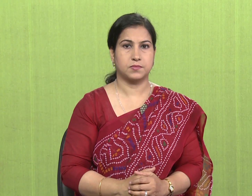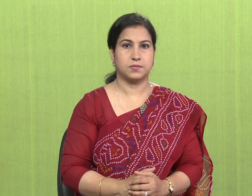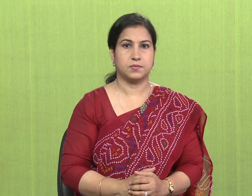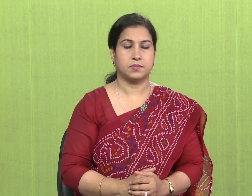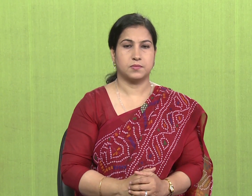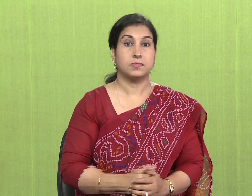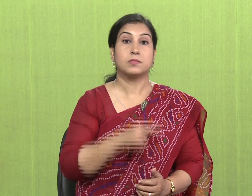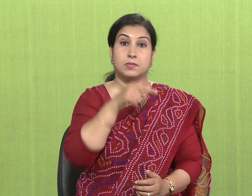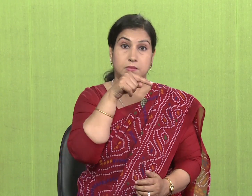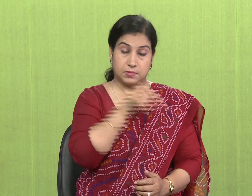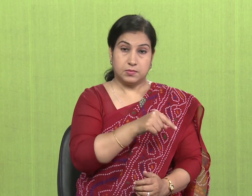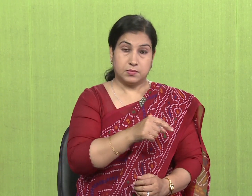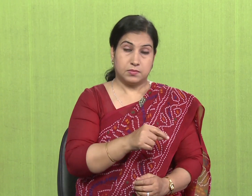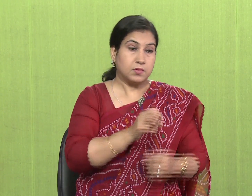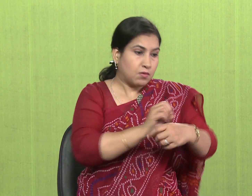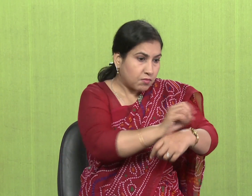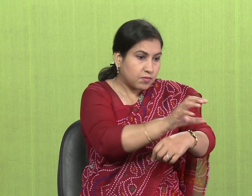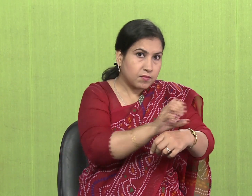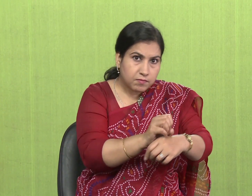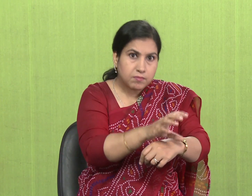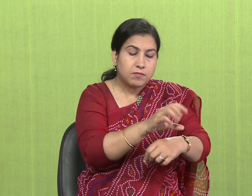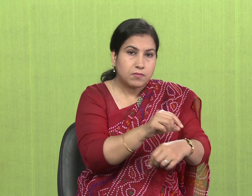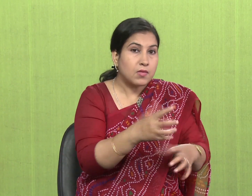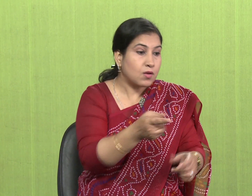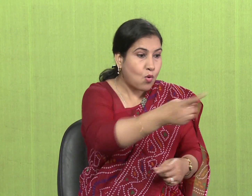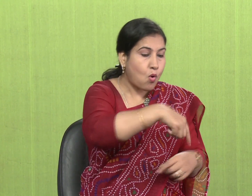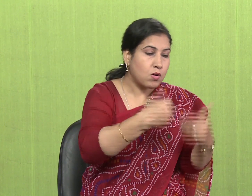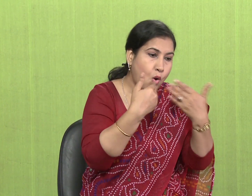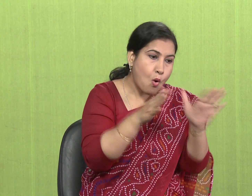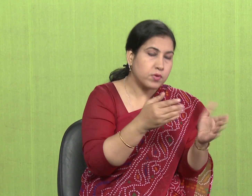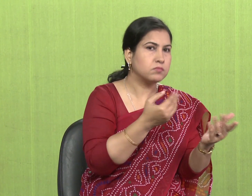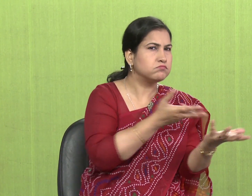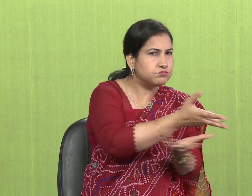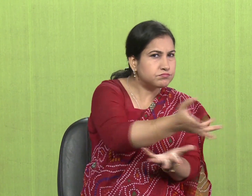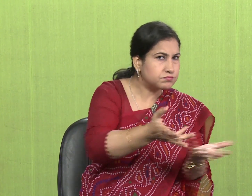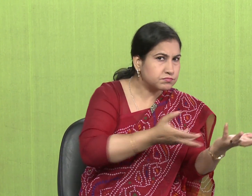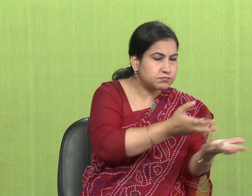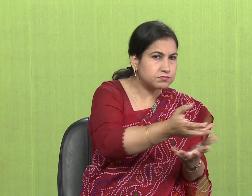In this campaign, discussion on Gram Swavalamban,